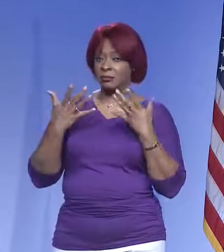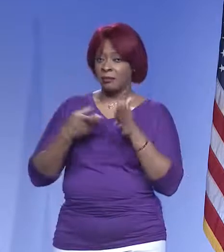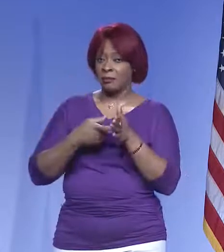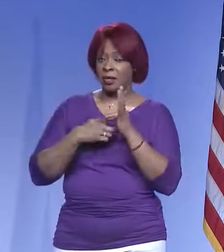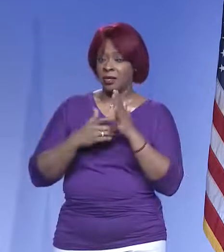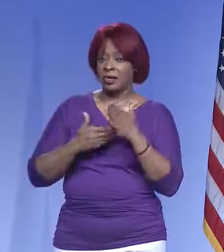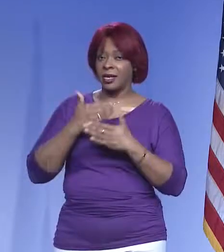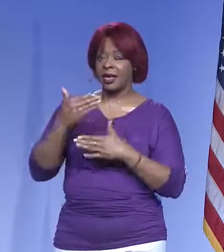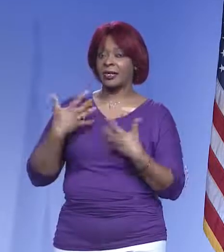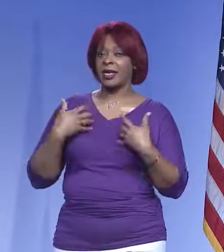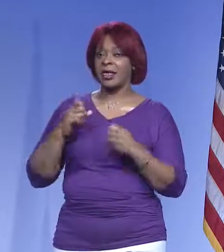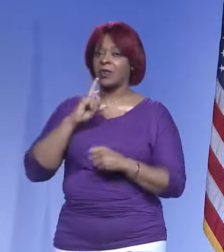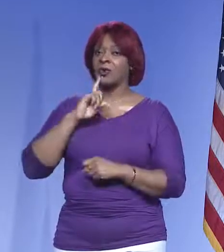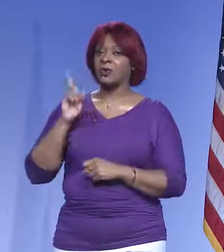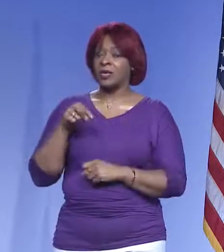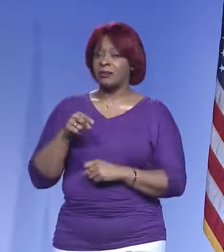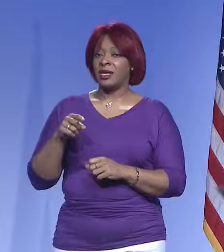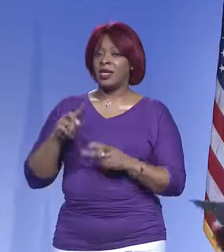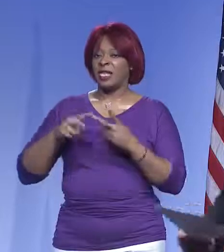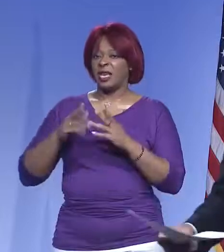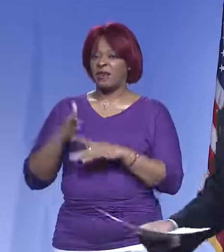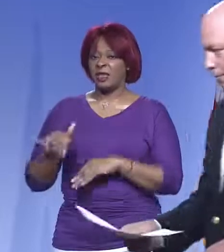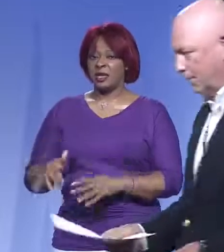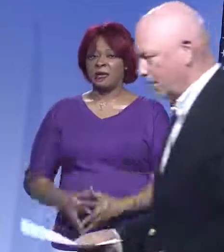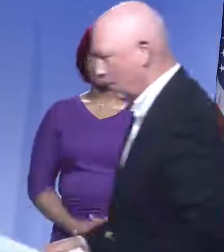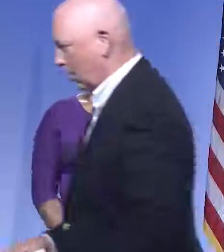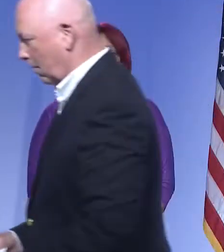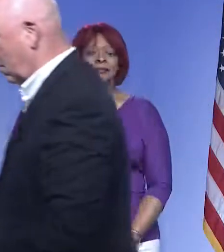health directive? And I'll follow up.